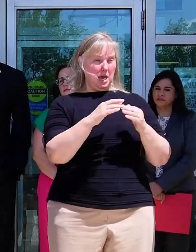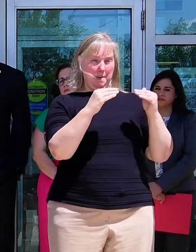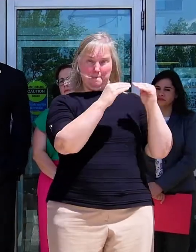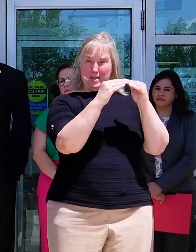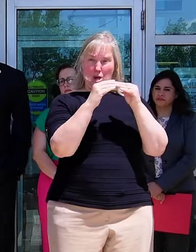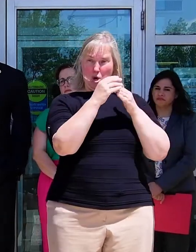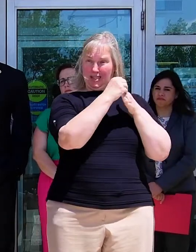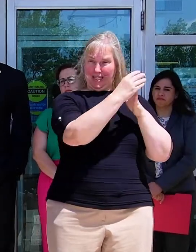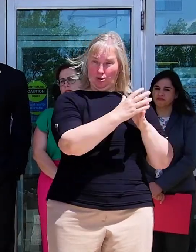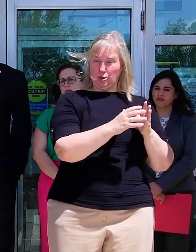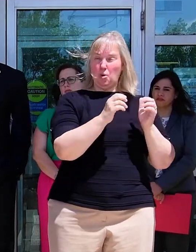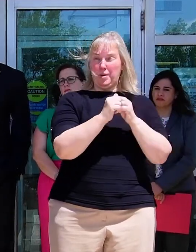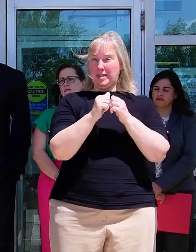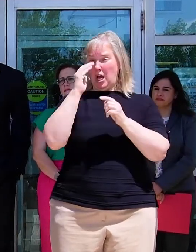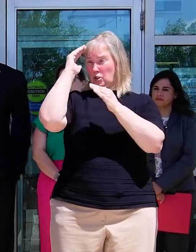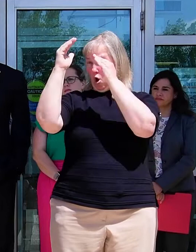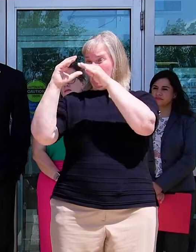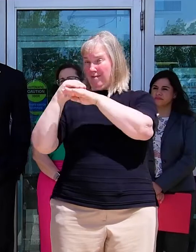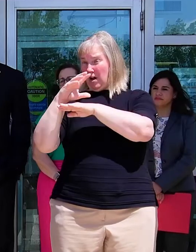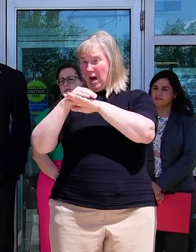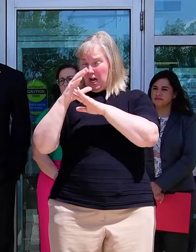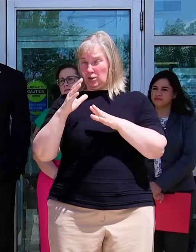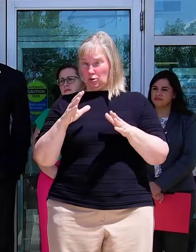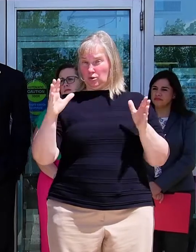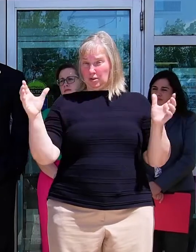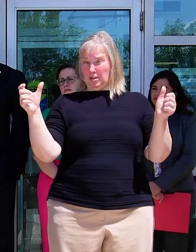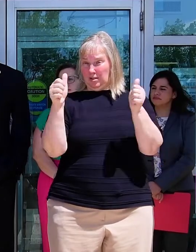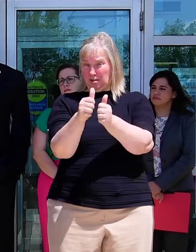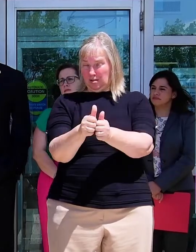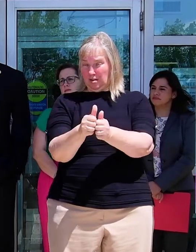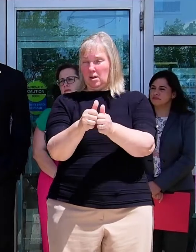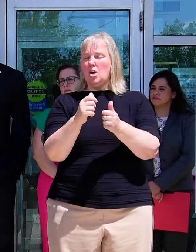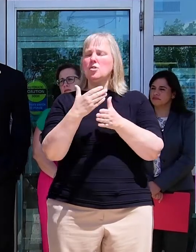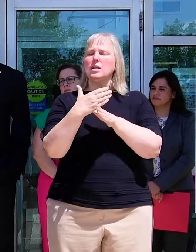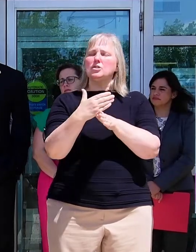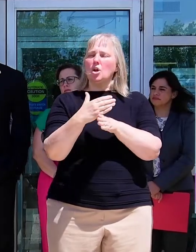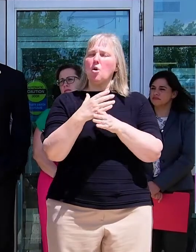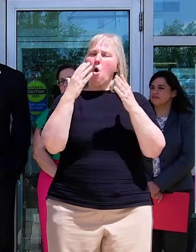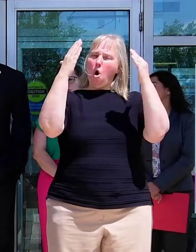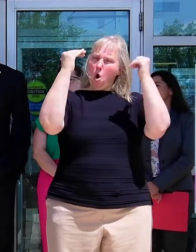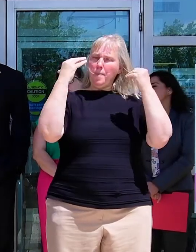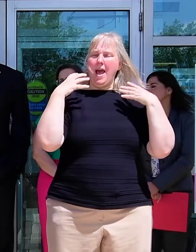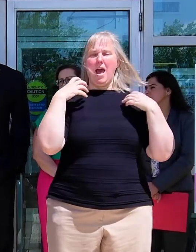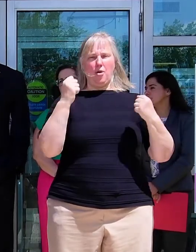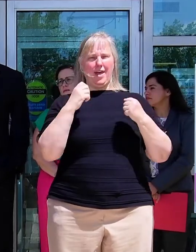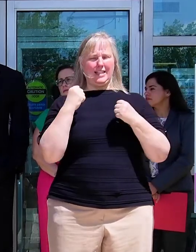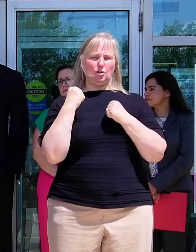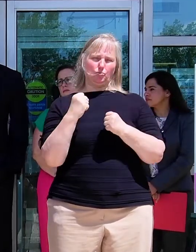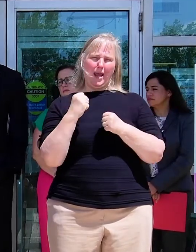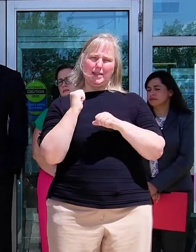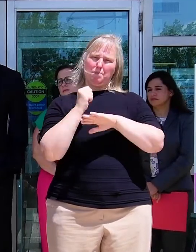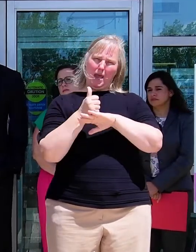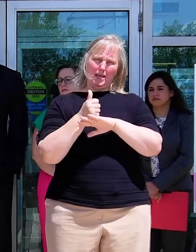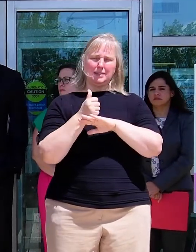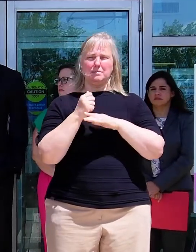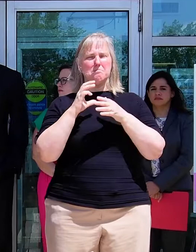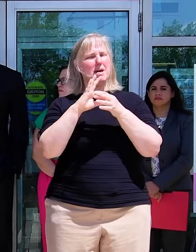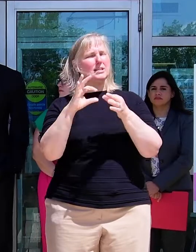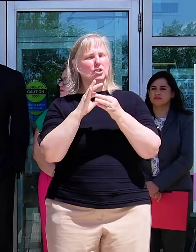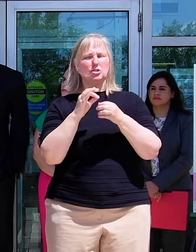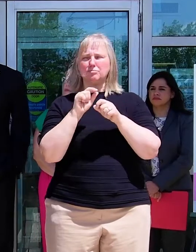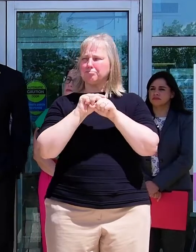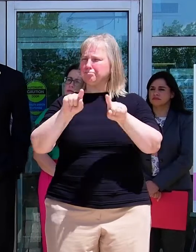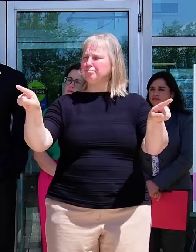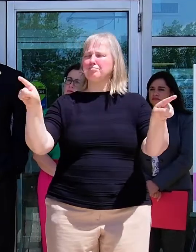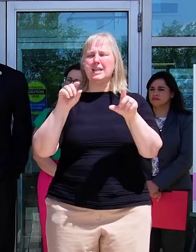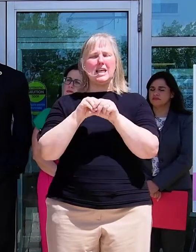with adult advisors who share hope, help, and strength-based messages in the community. The